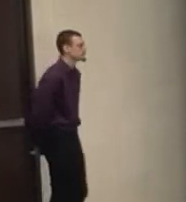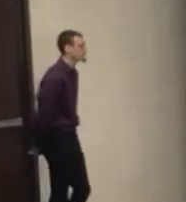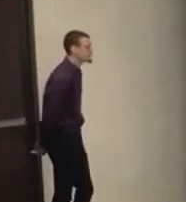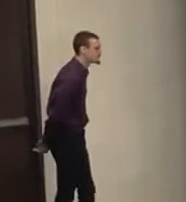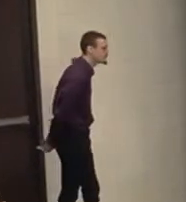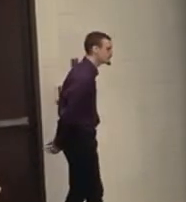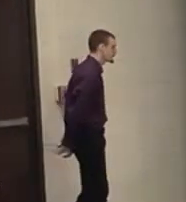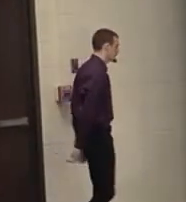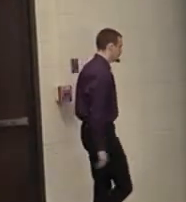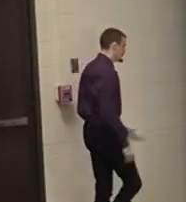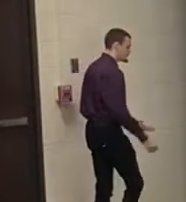Thank you, Allison.